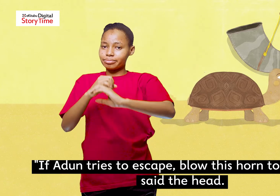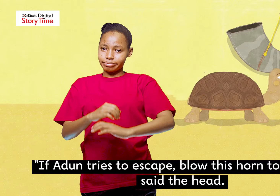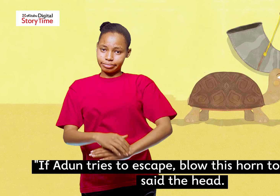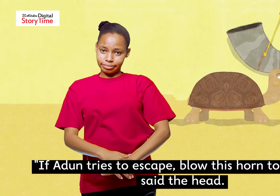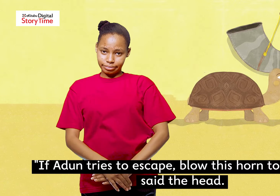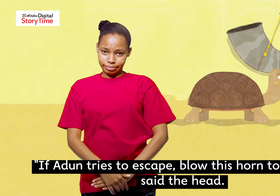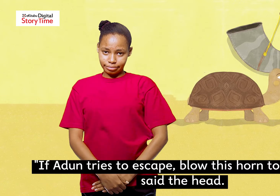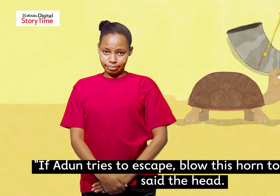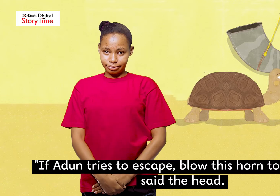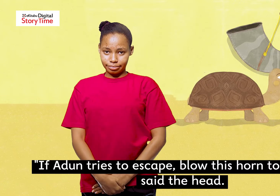head.